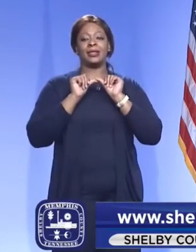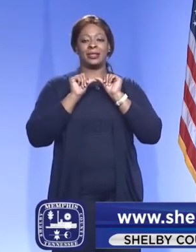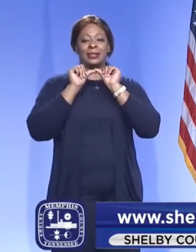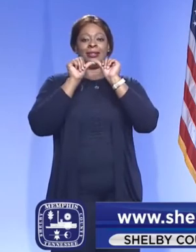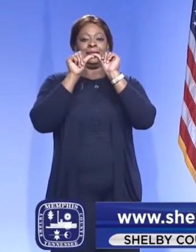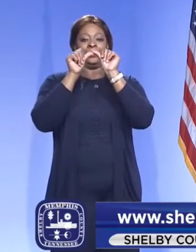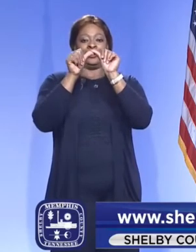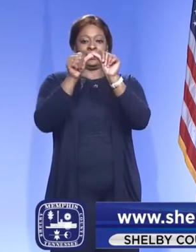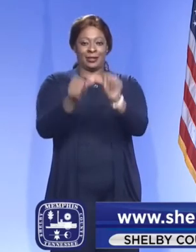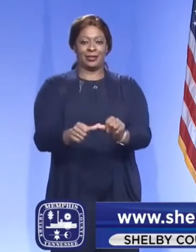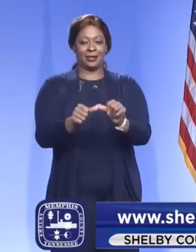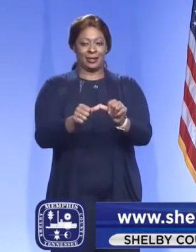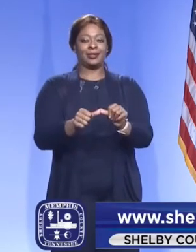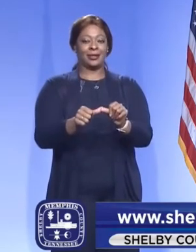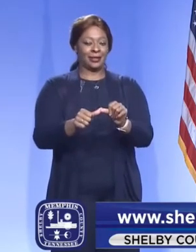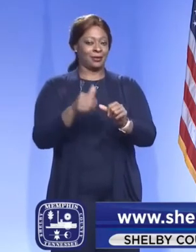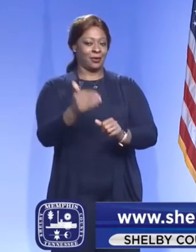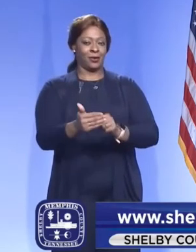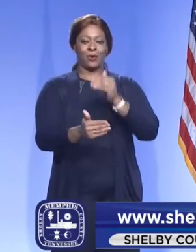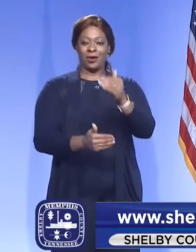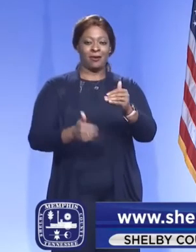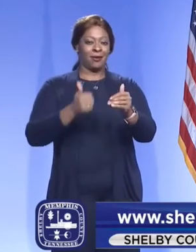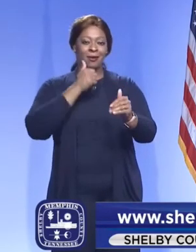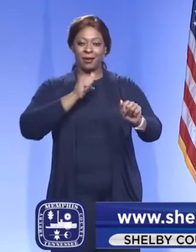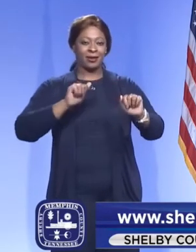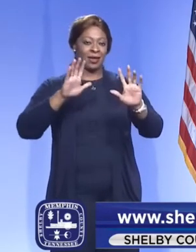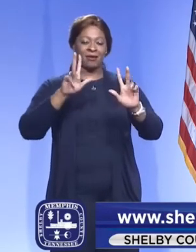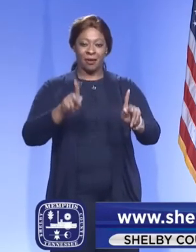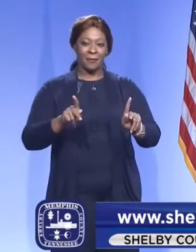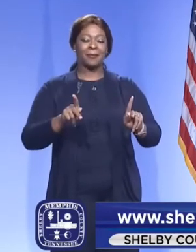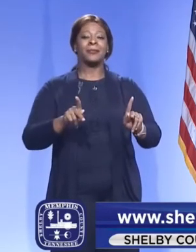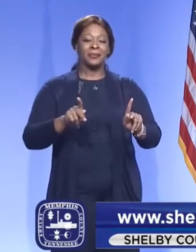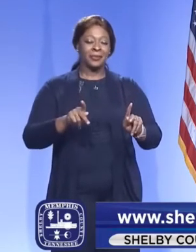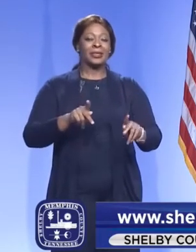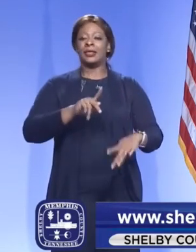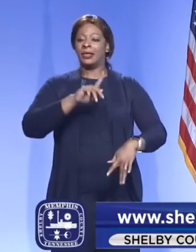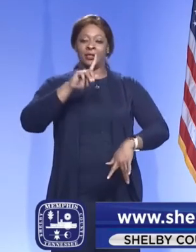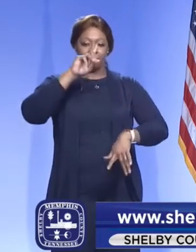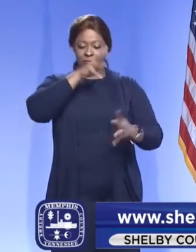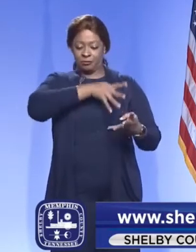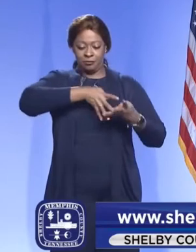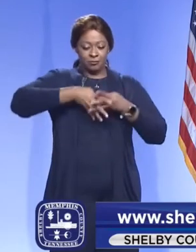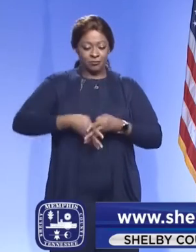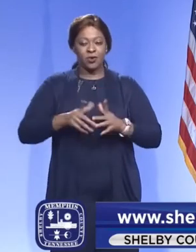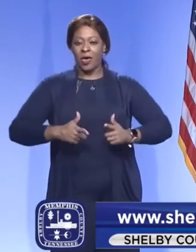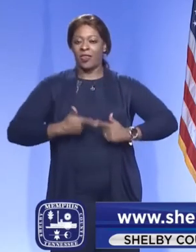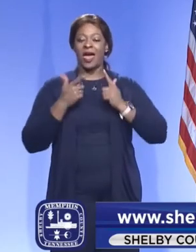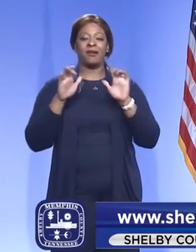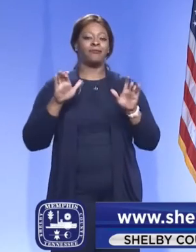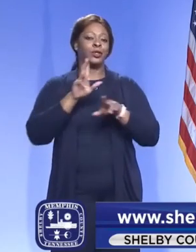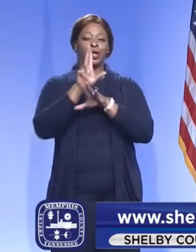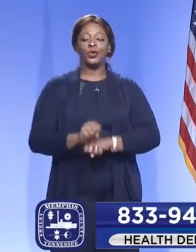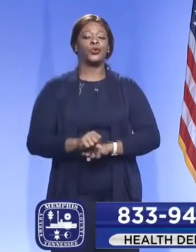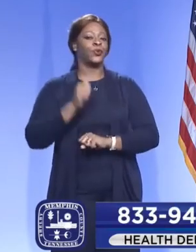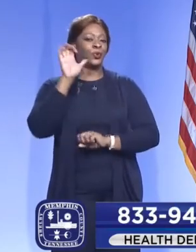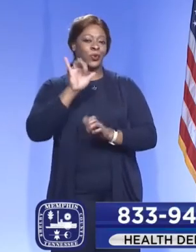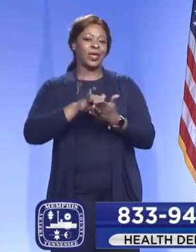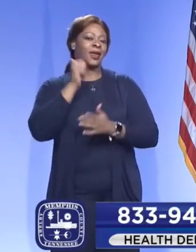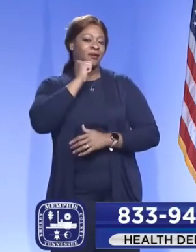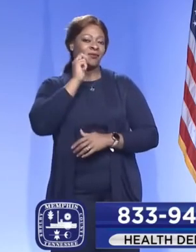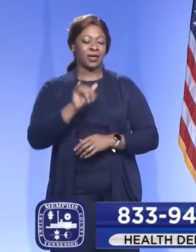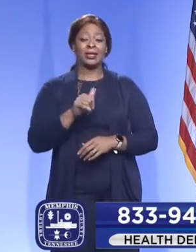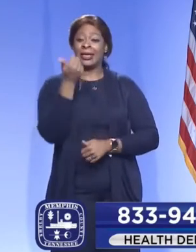wearing a mask in public at all times, practicing social distancing, avoiding large gatherings, hand washing frequently, work from